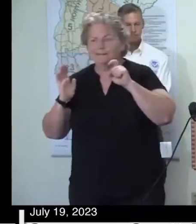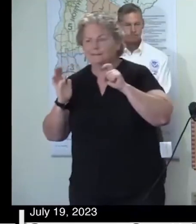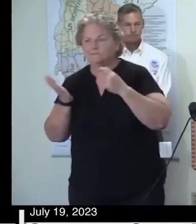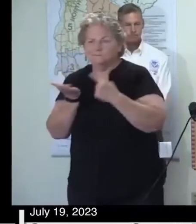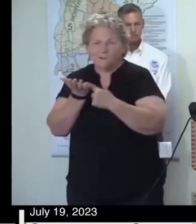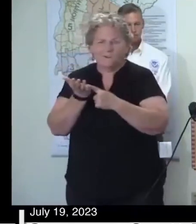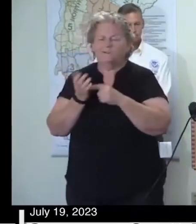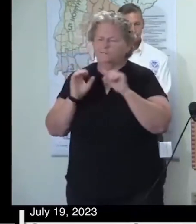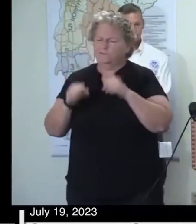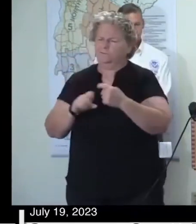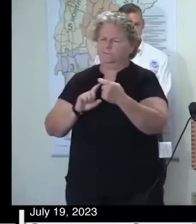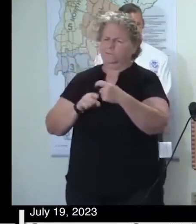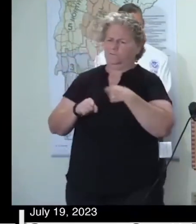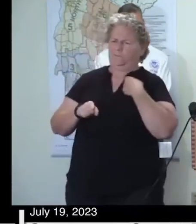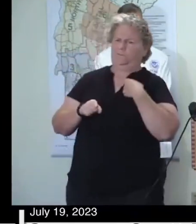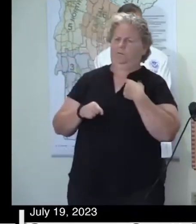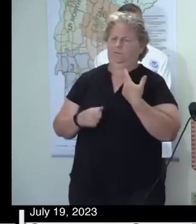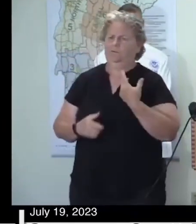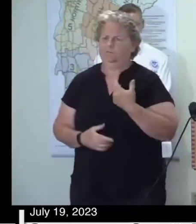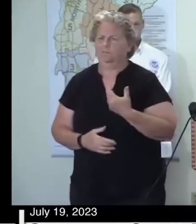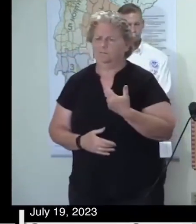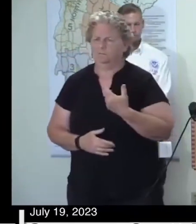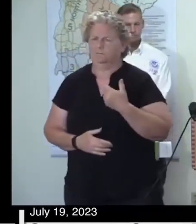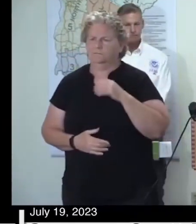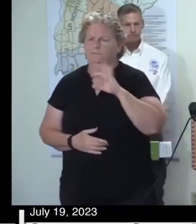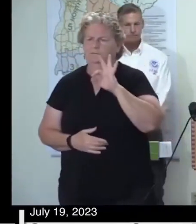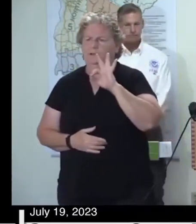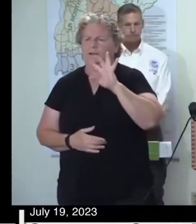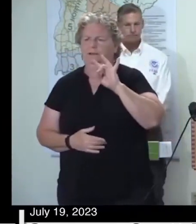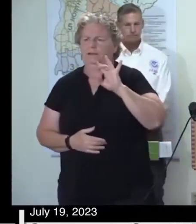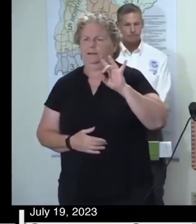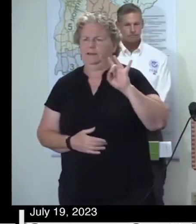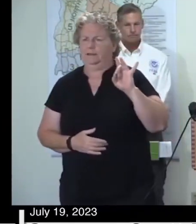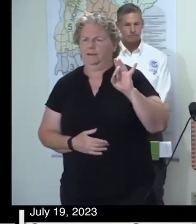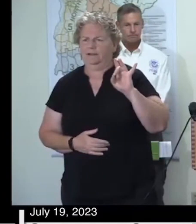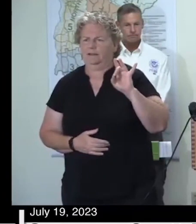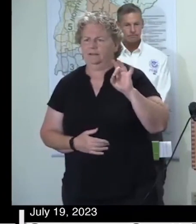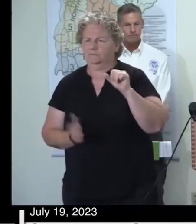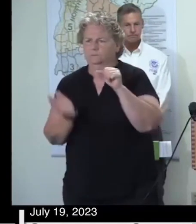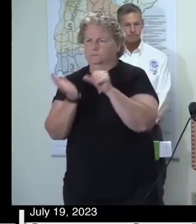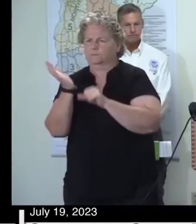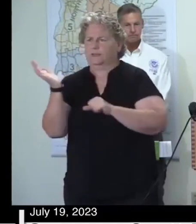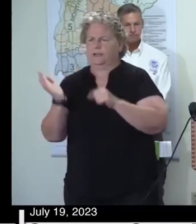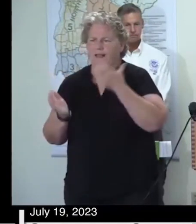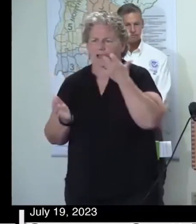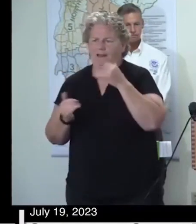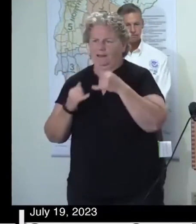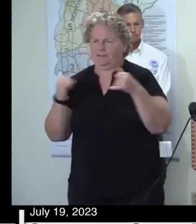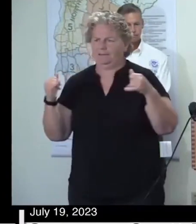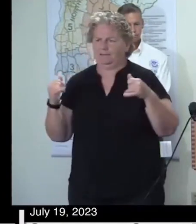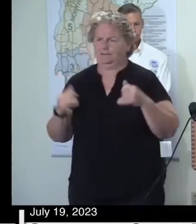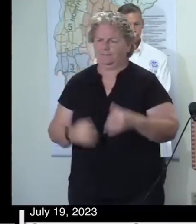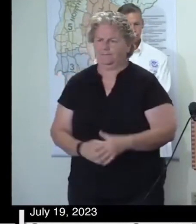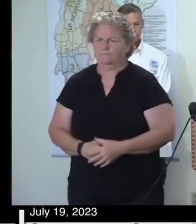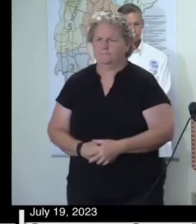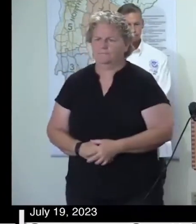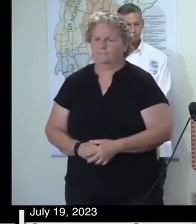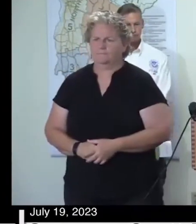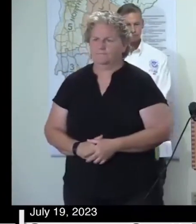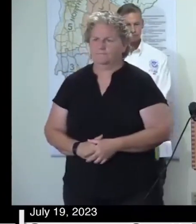where compassionate crisis care professionals are available to offer support and resources for yourself or a loved